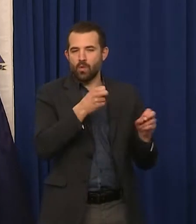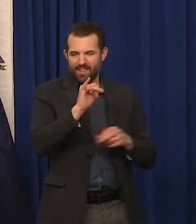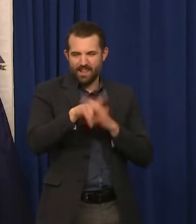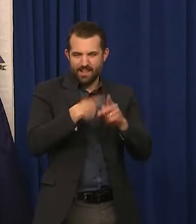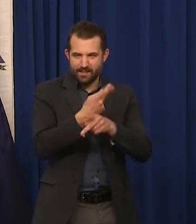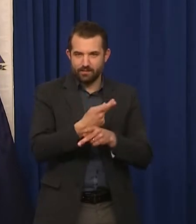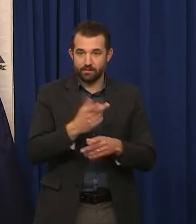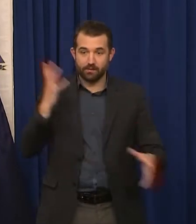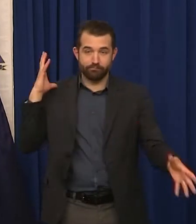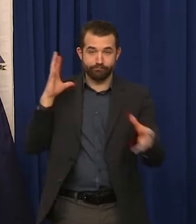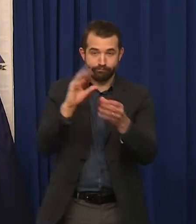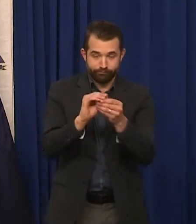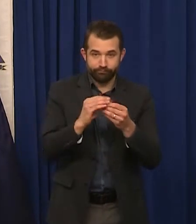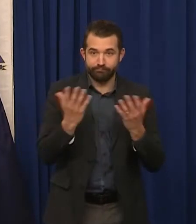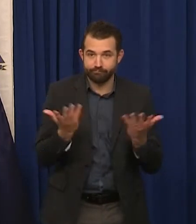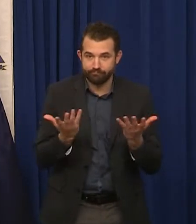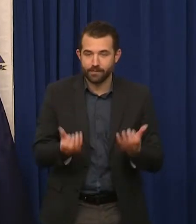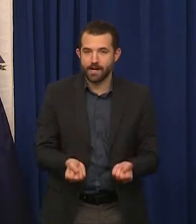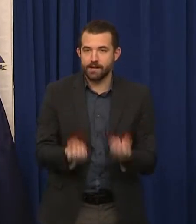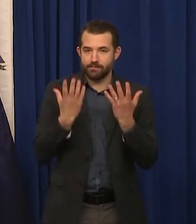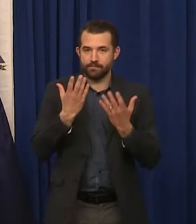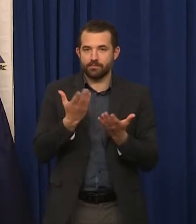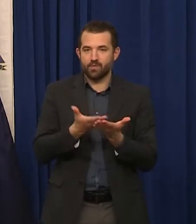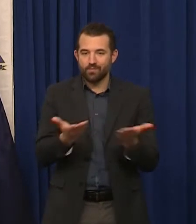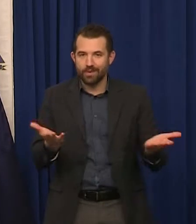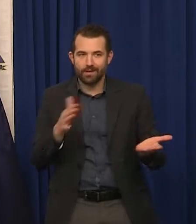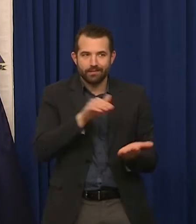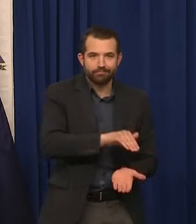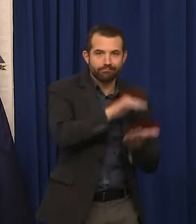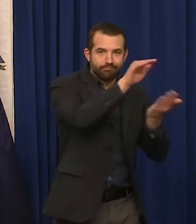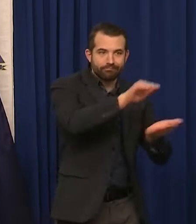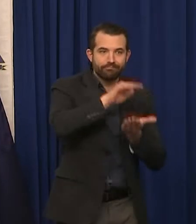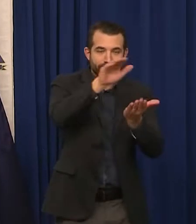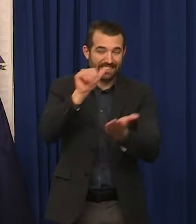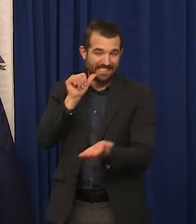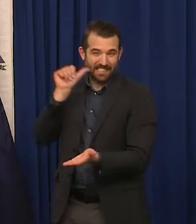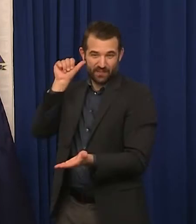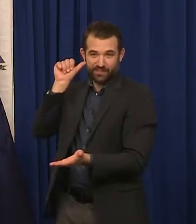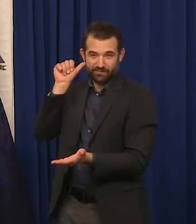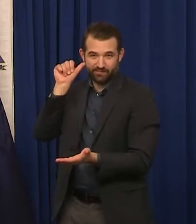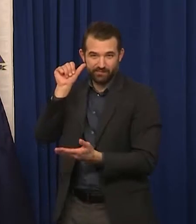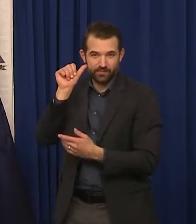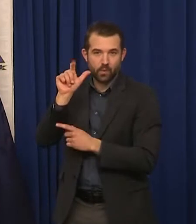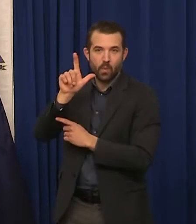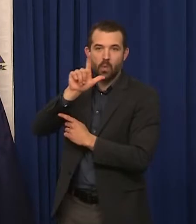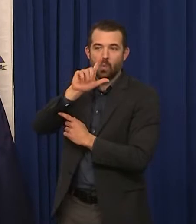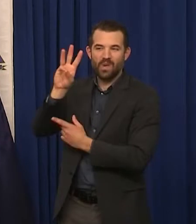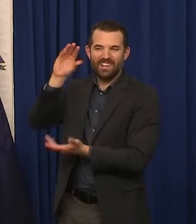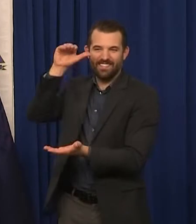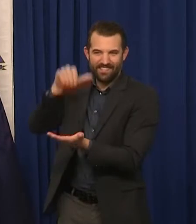total number of pieces of PPE distributed yesterday of